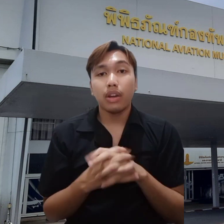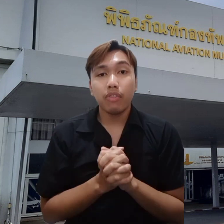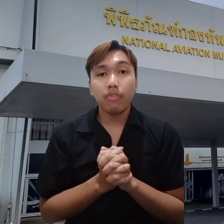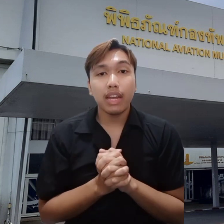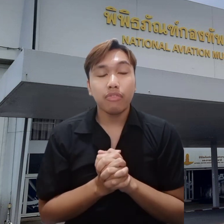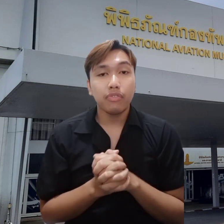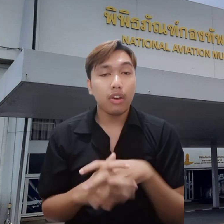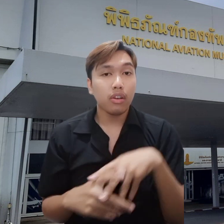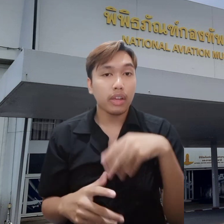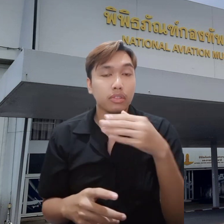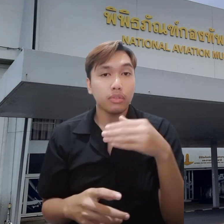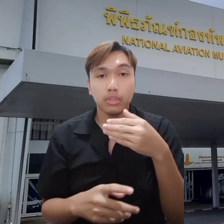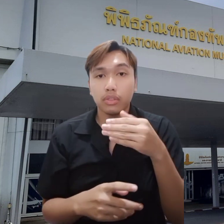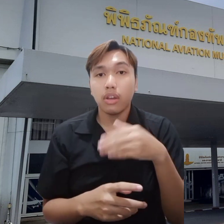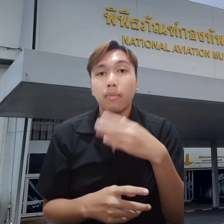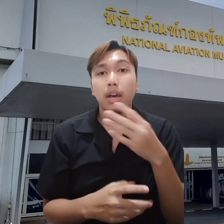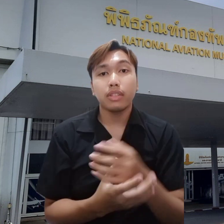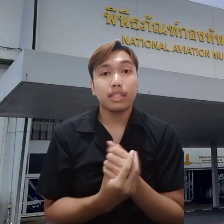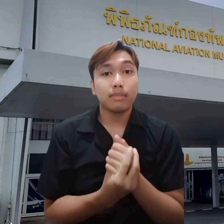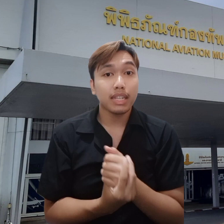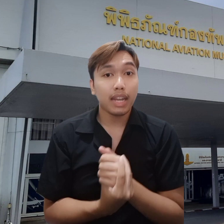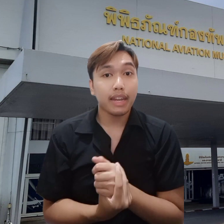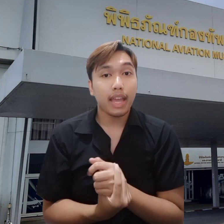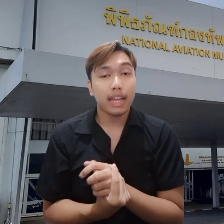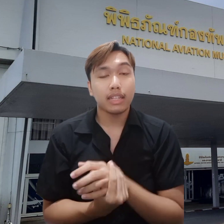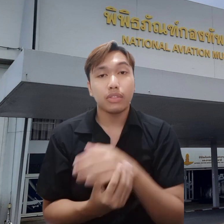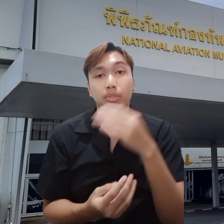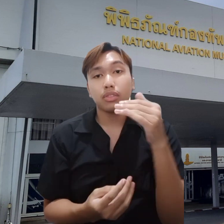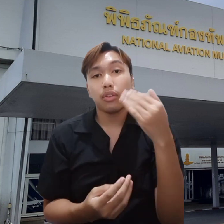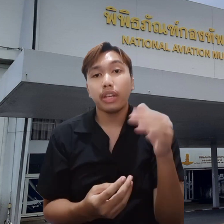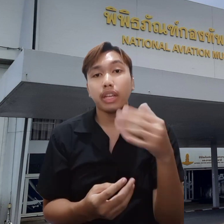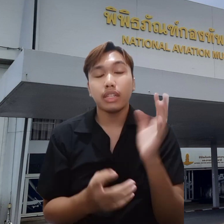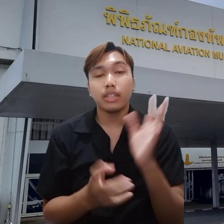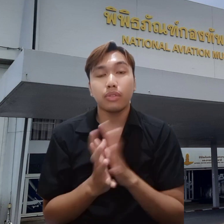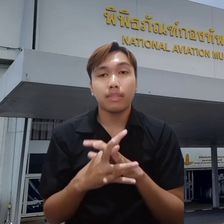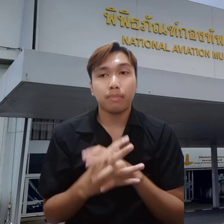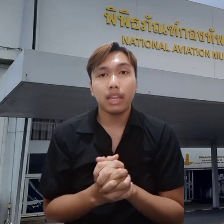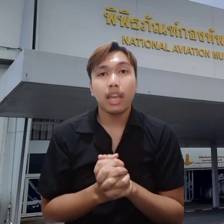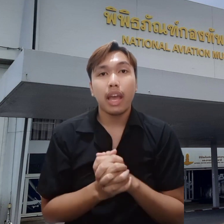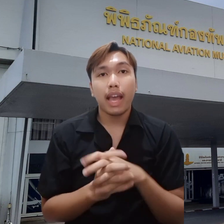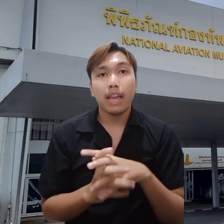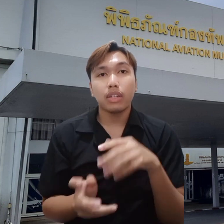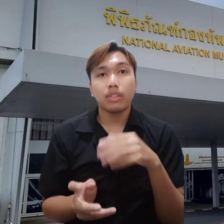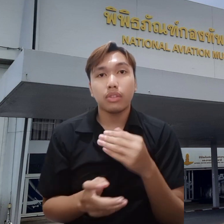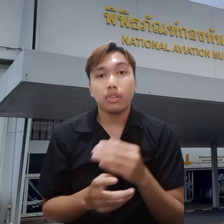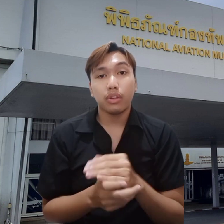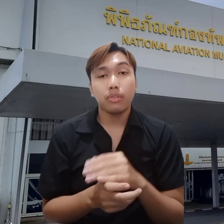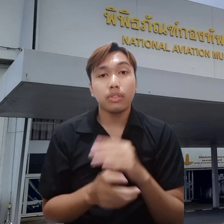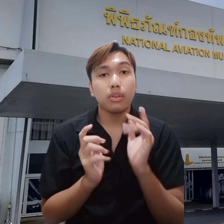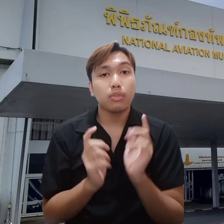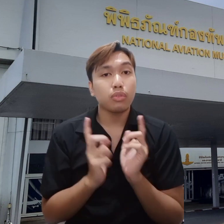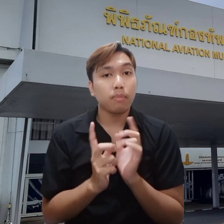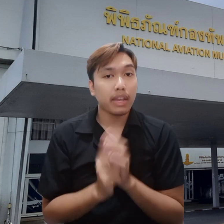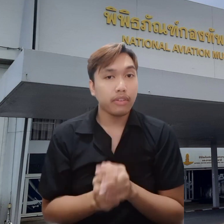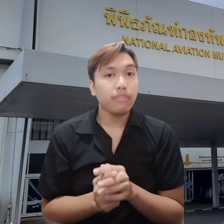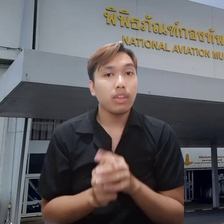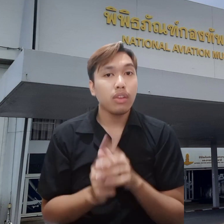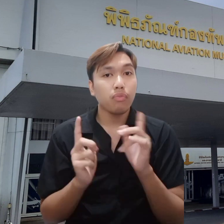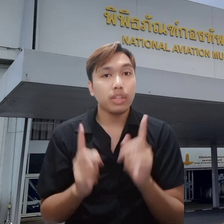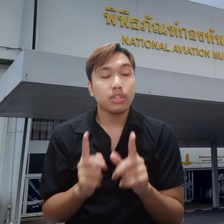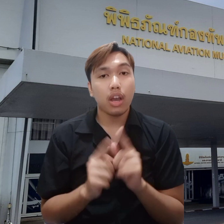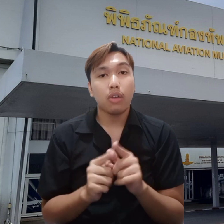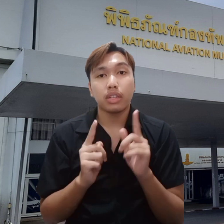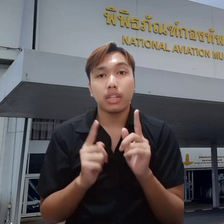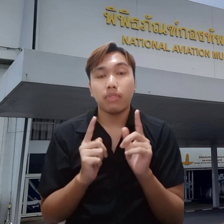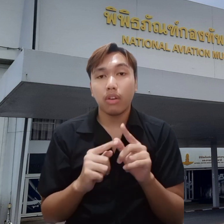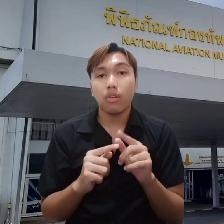So everyone before and good to talk about something like that into story to this break, I want to talk to you so to my clip